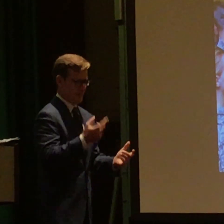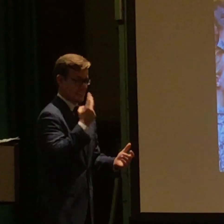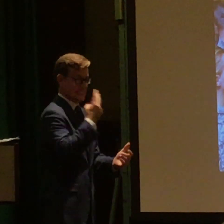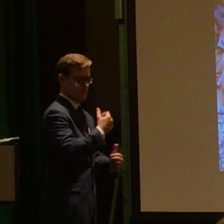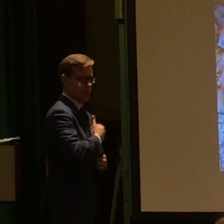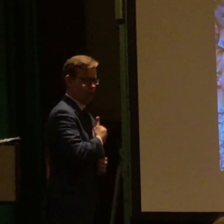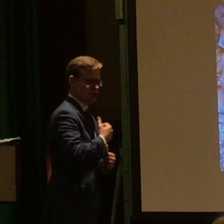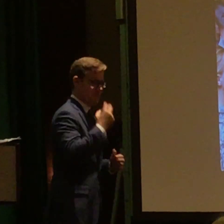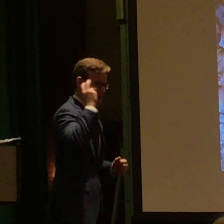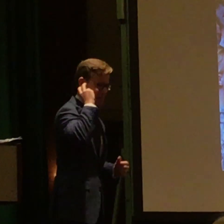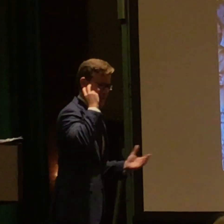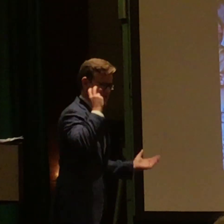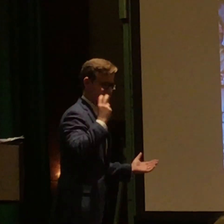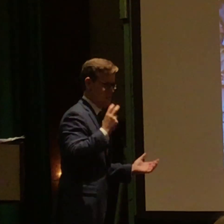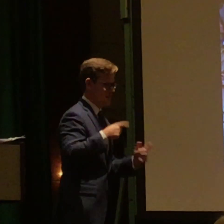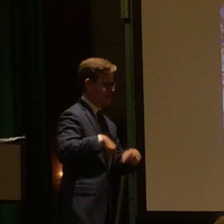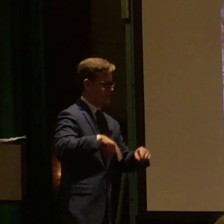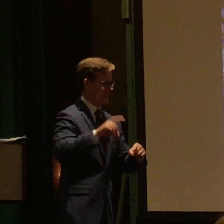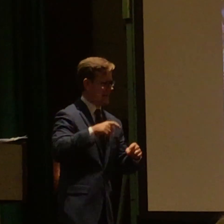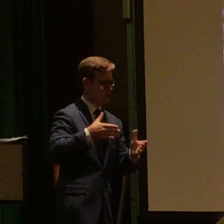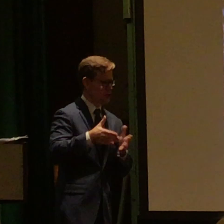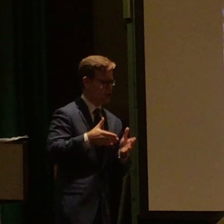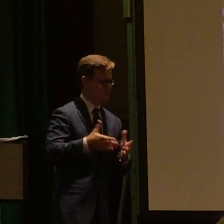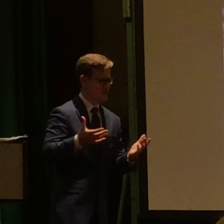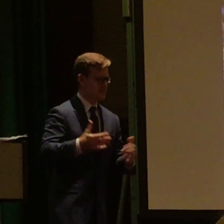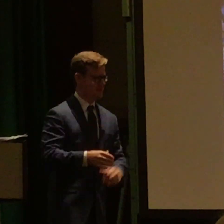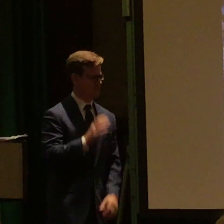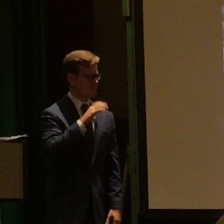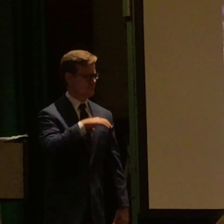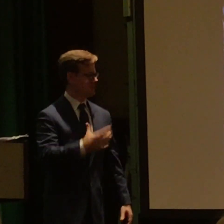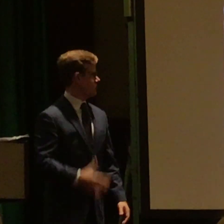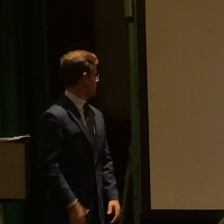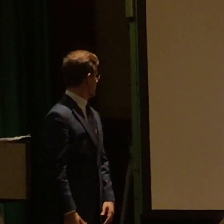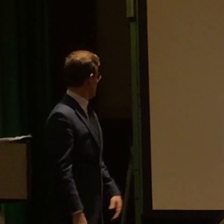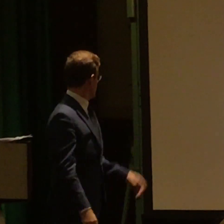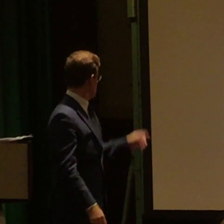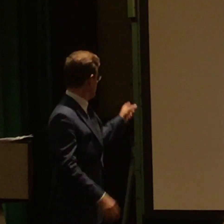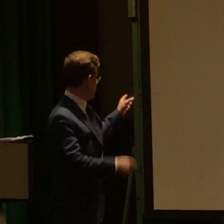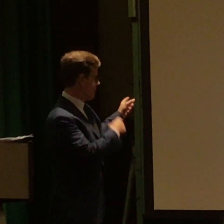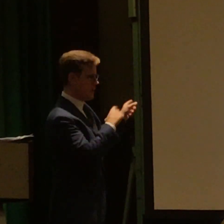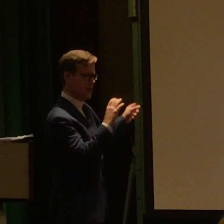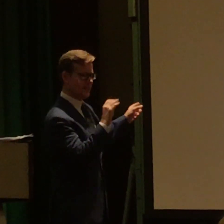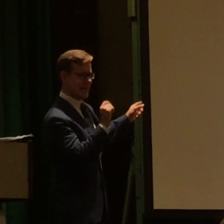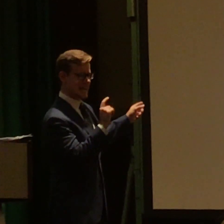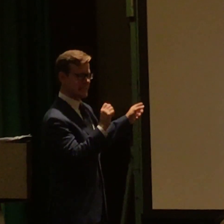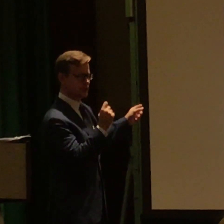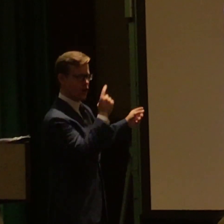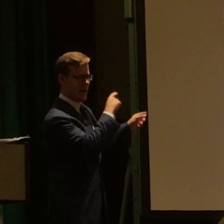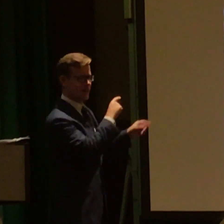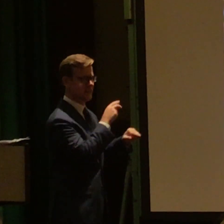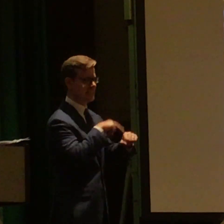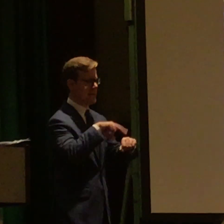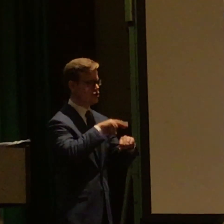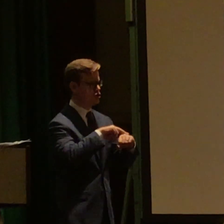How do I explain to them that because they have a cochlear implant, they're not qualified to serve?